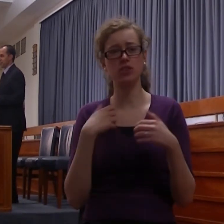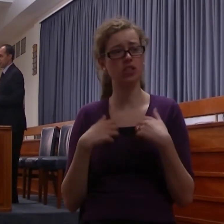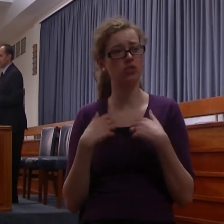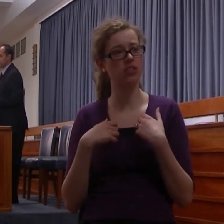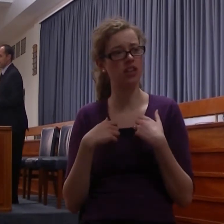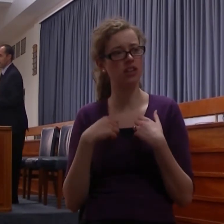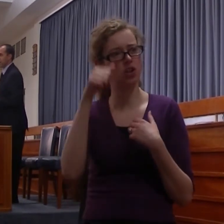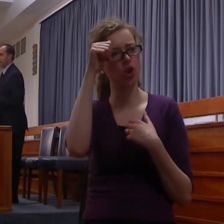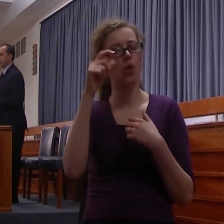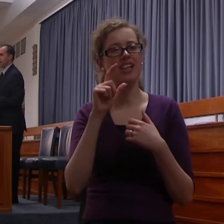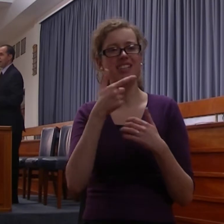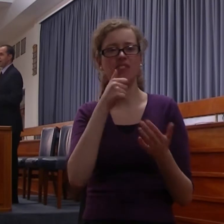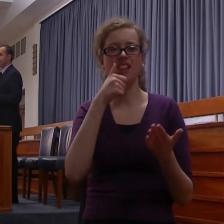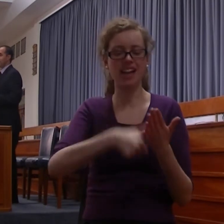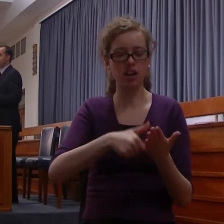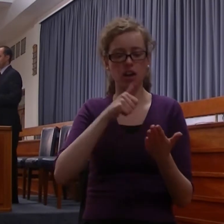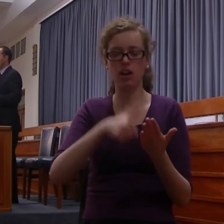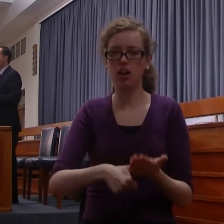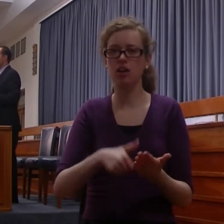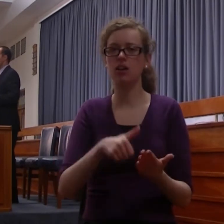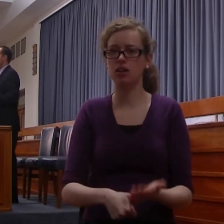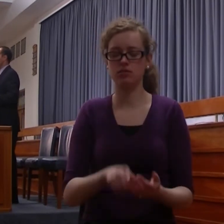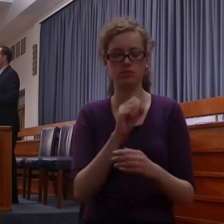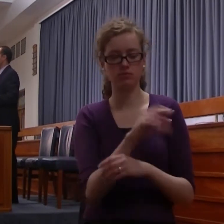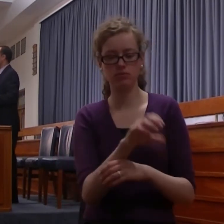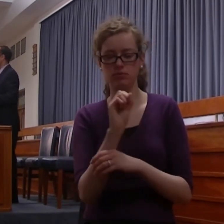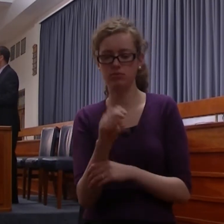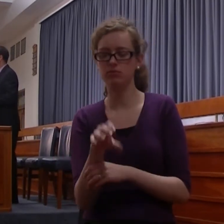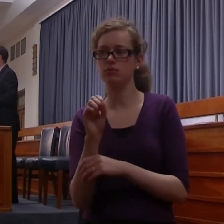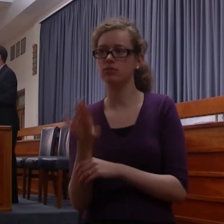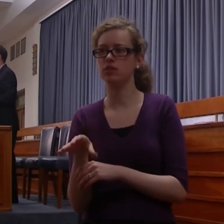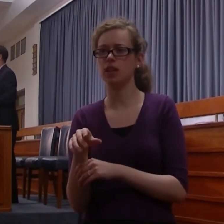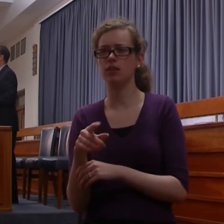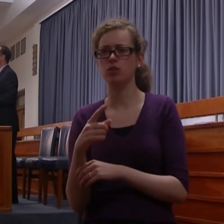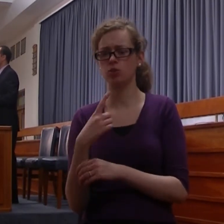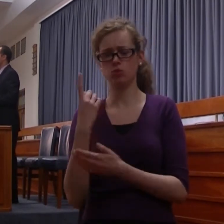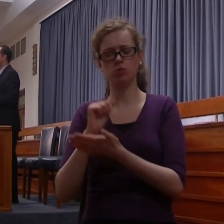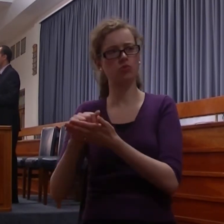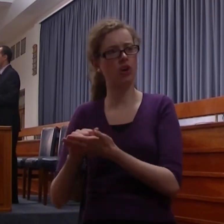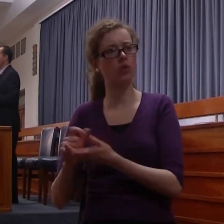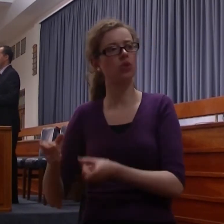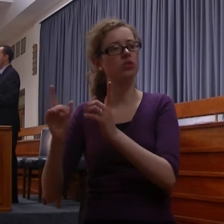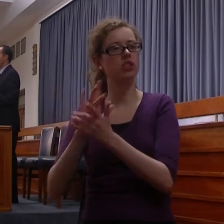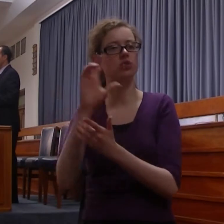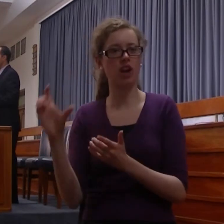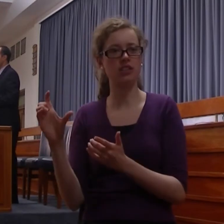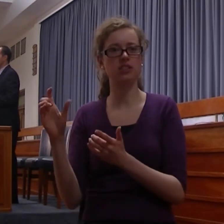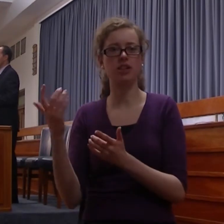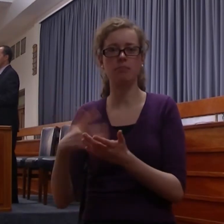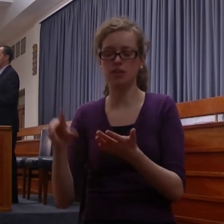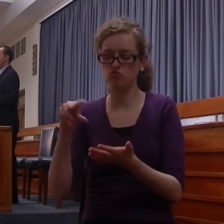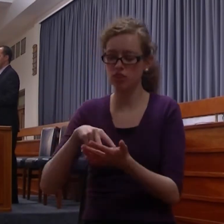of Ephesus. And it's interesting because the seven letters are